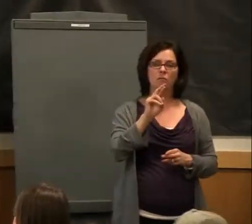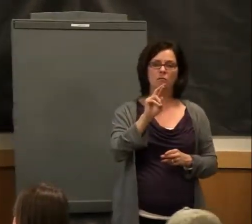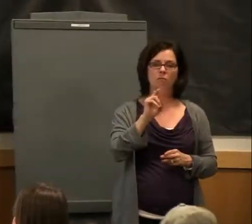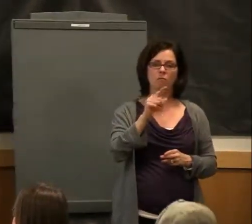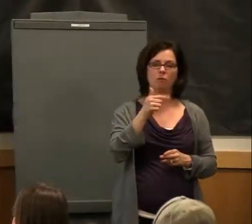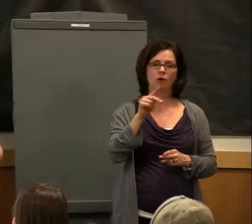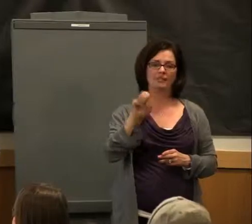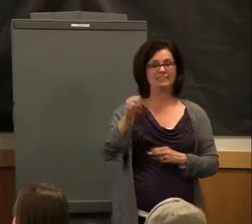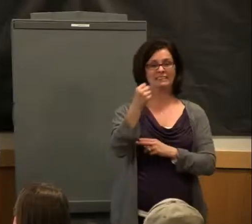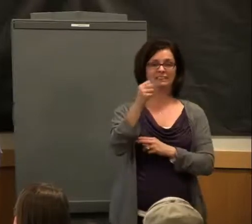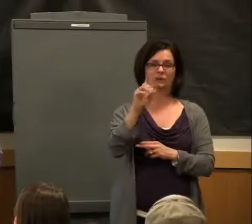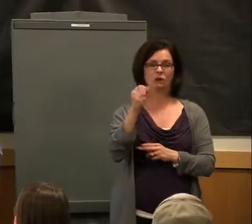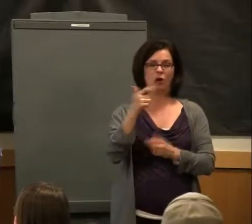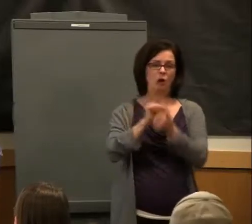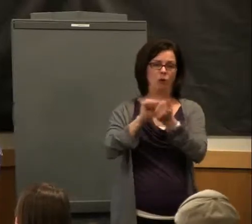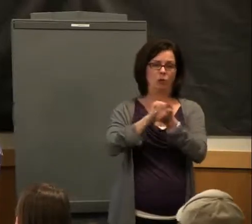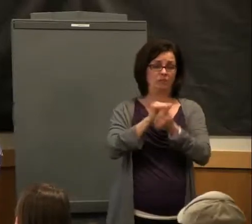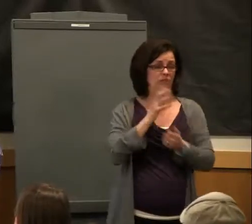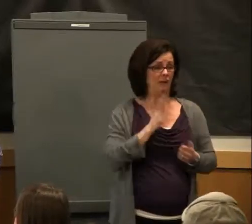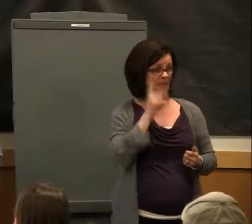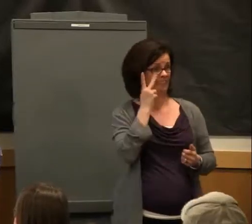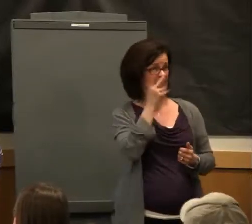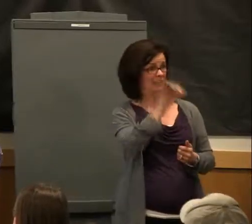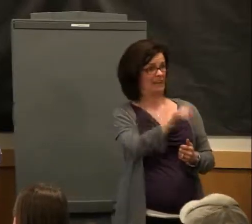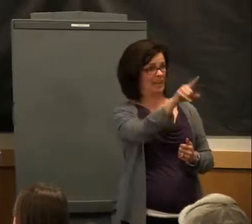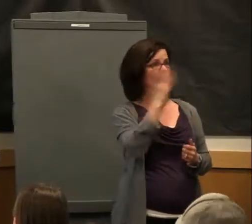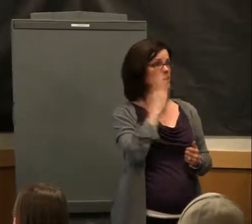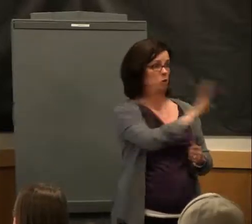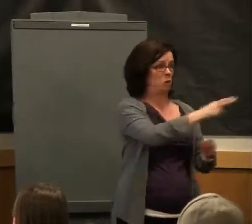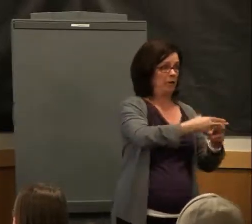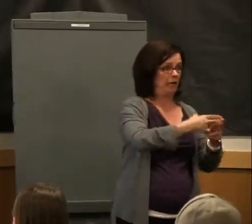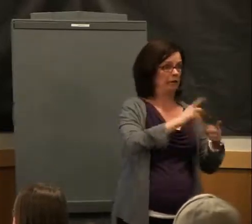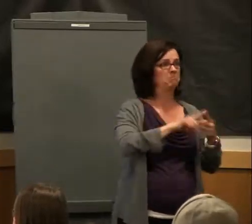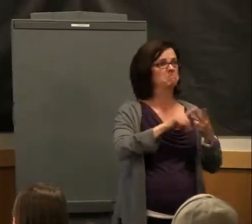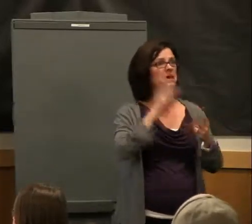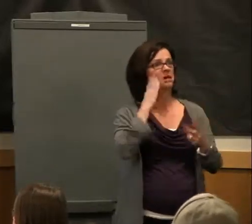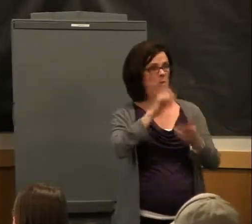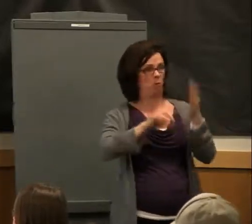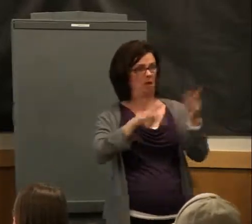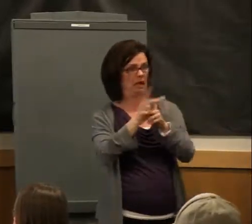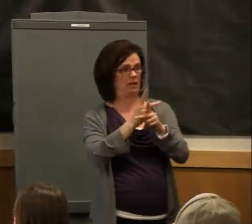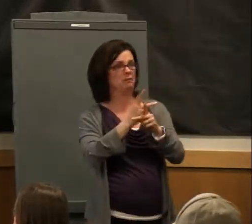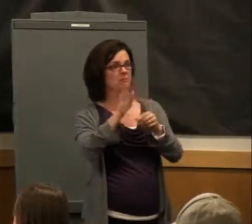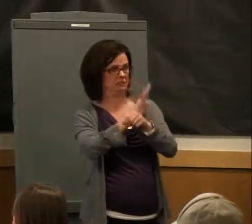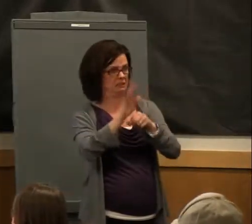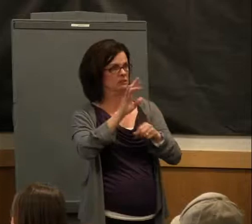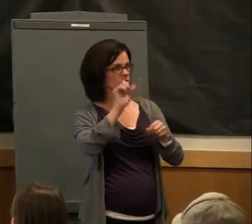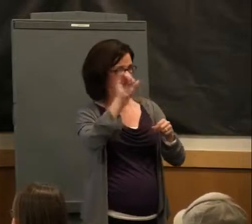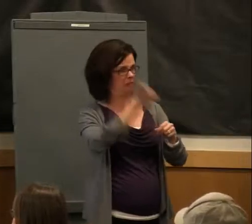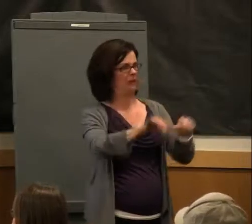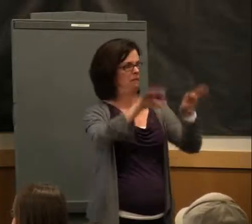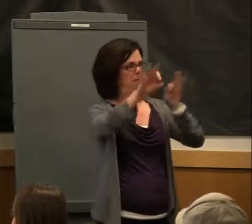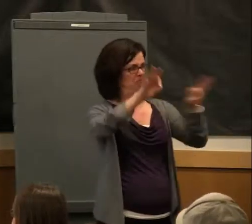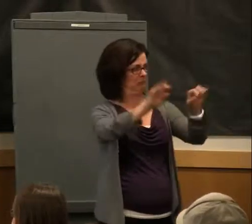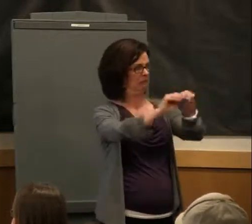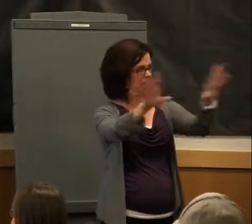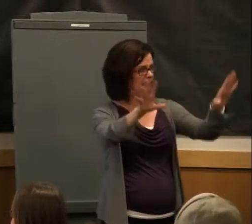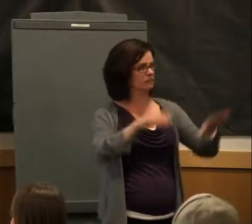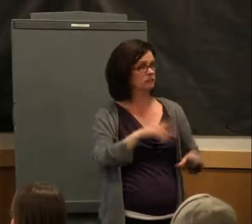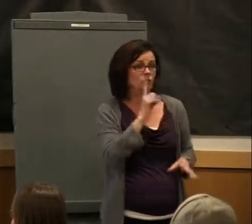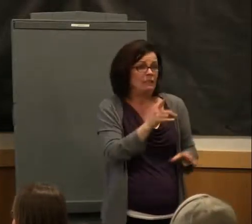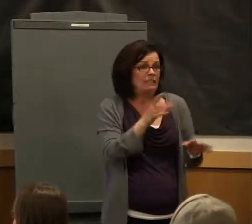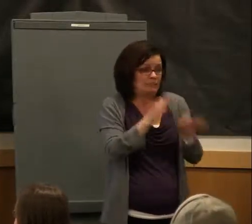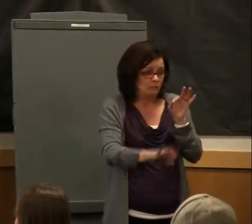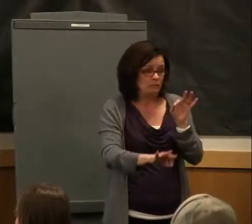me what your name is, and it tells me what your business is. So it's a good descriptive kind of name. So things as simple as naming your